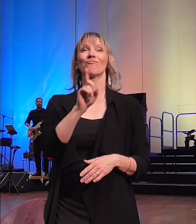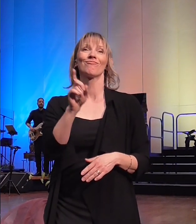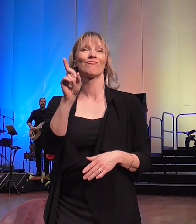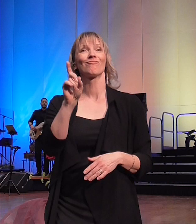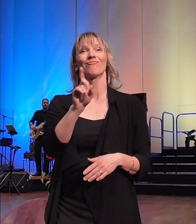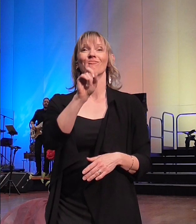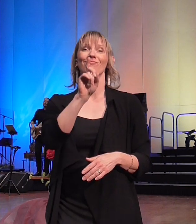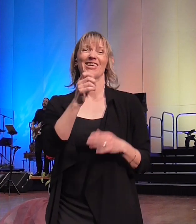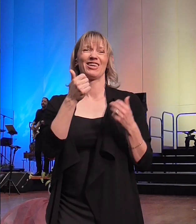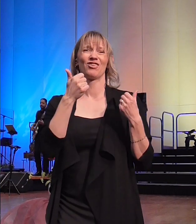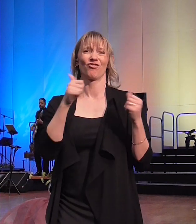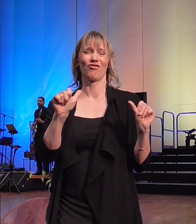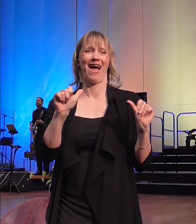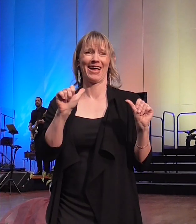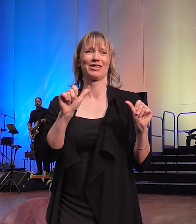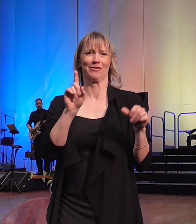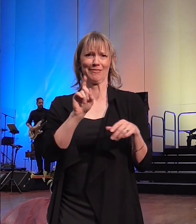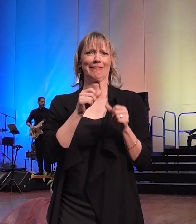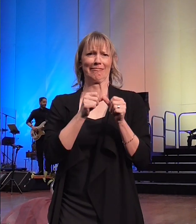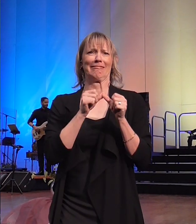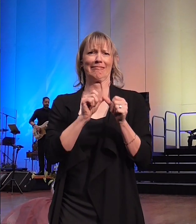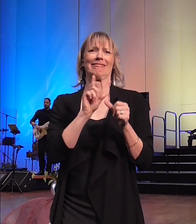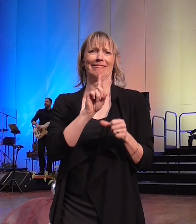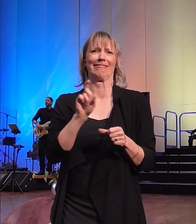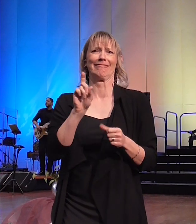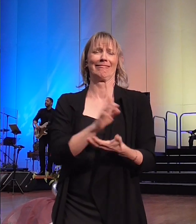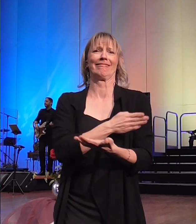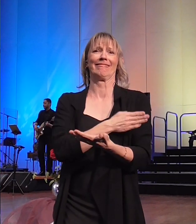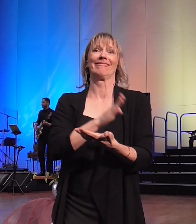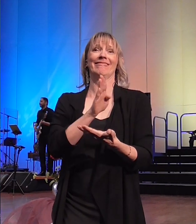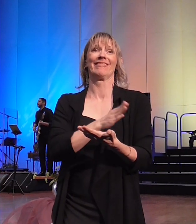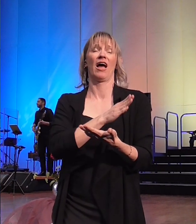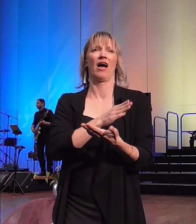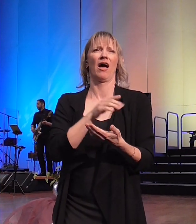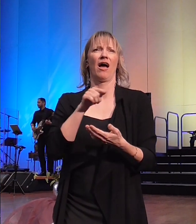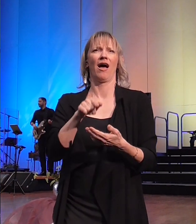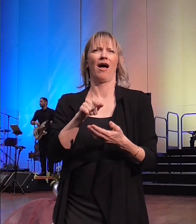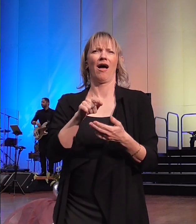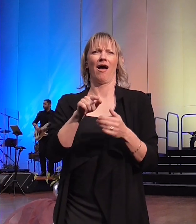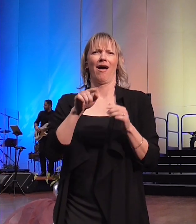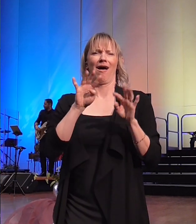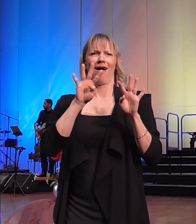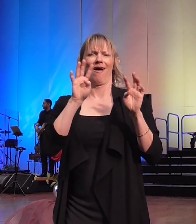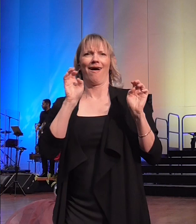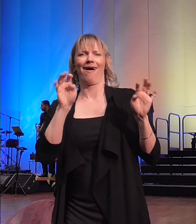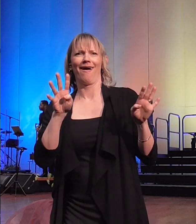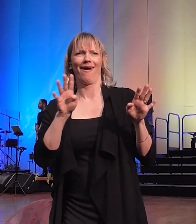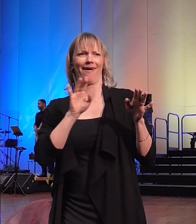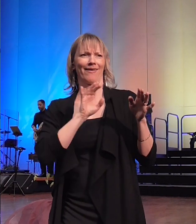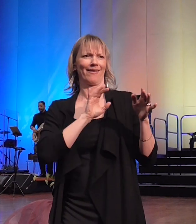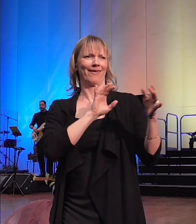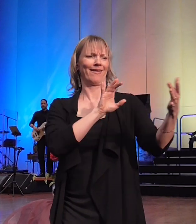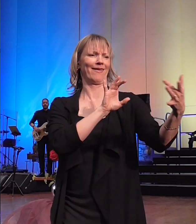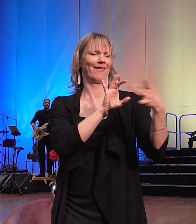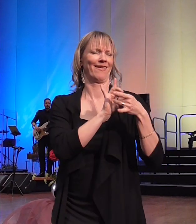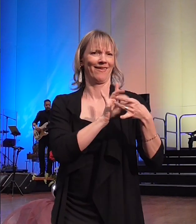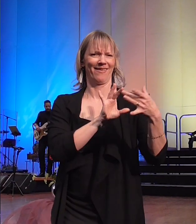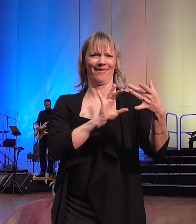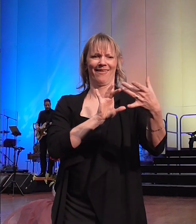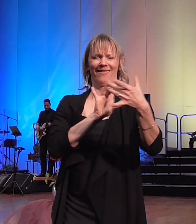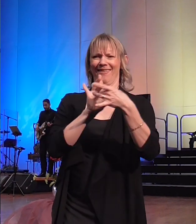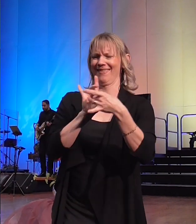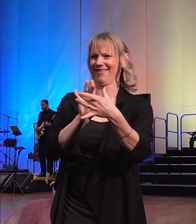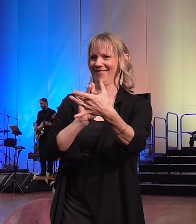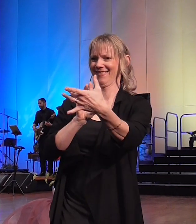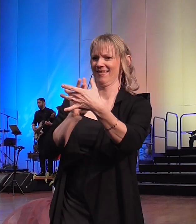I'm trying just to hum along. While these mystical connections, they keep happening to